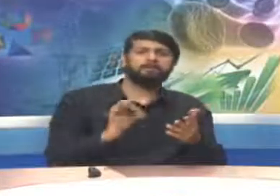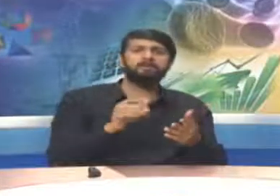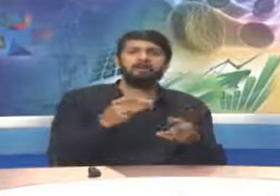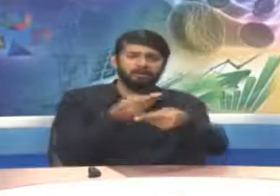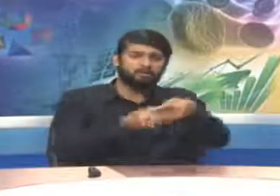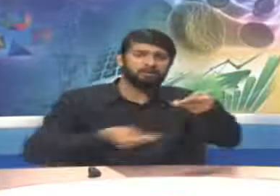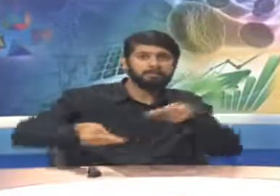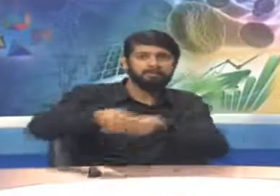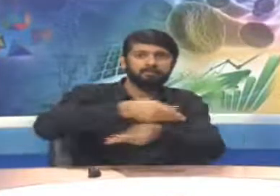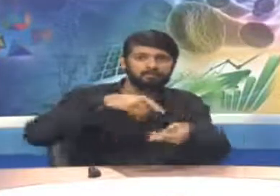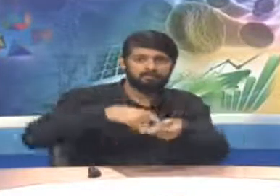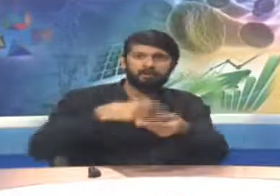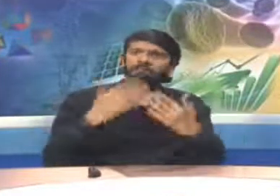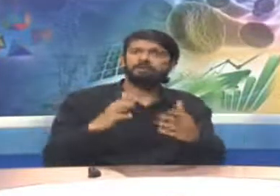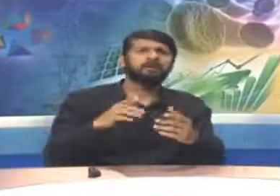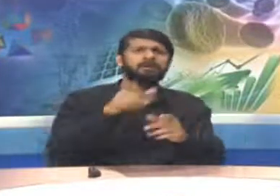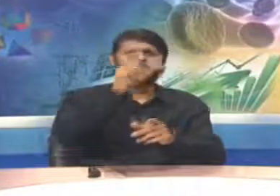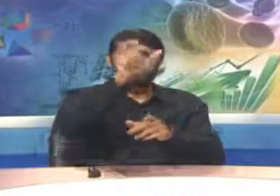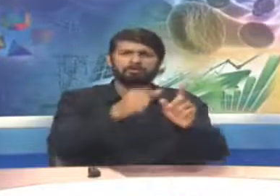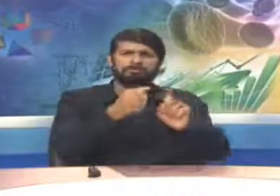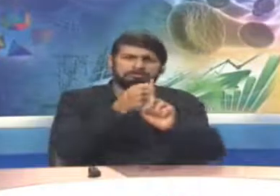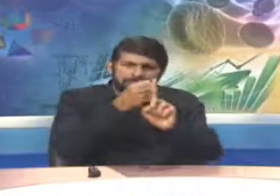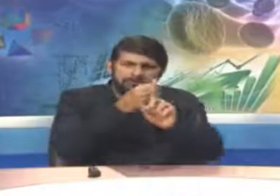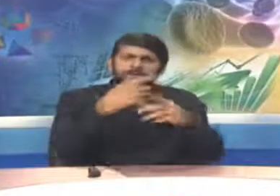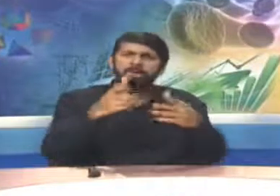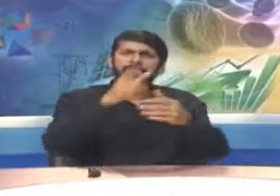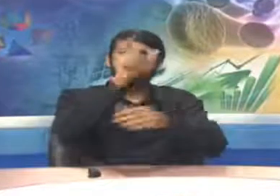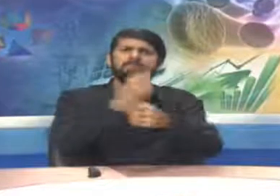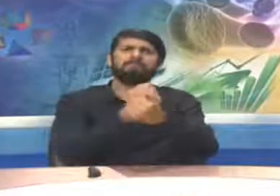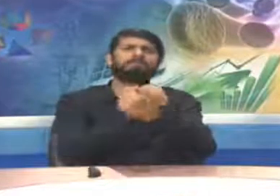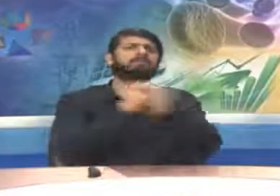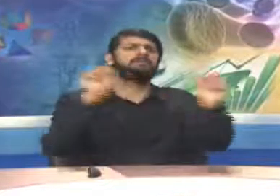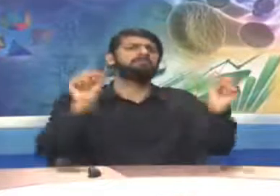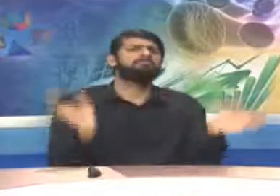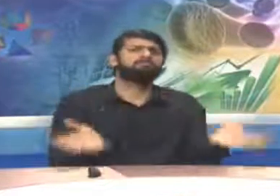liberalism advocates free market economy.